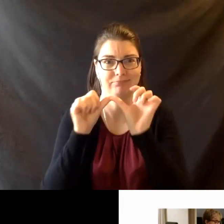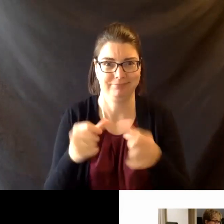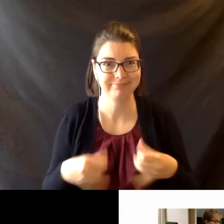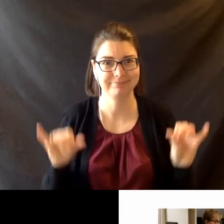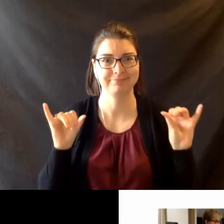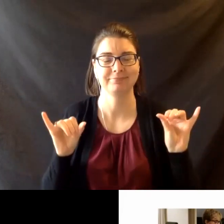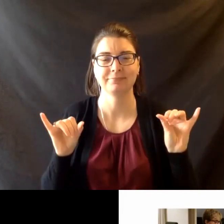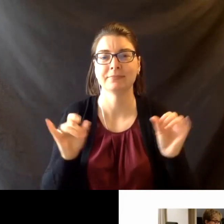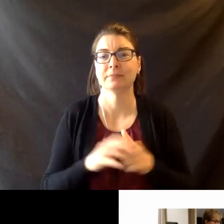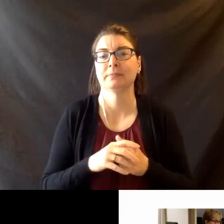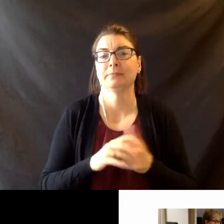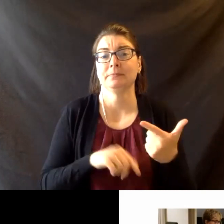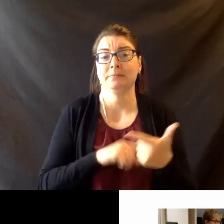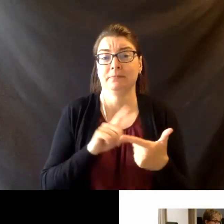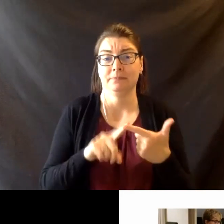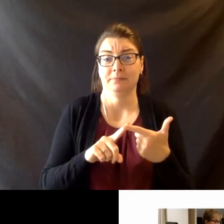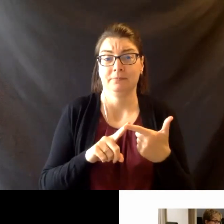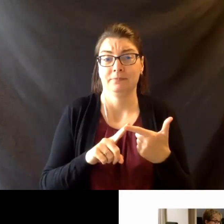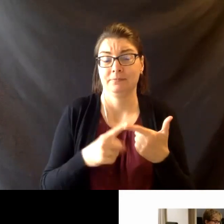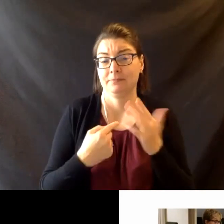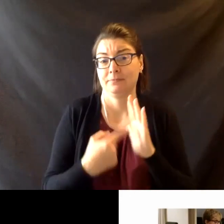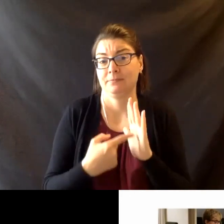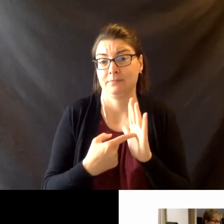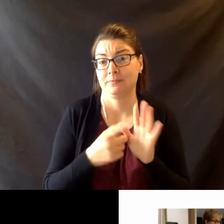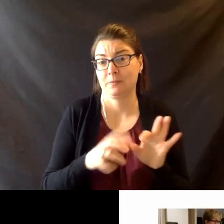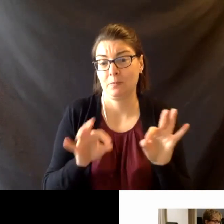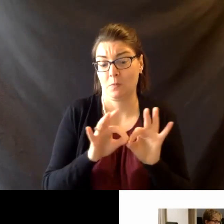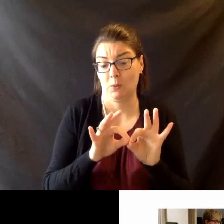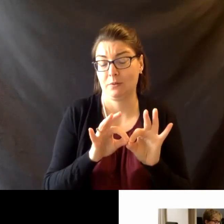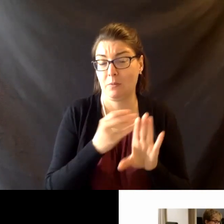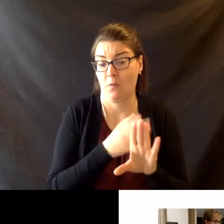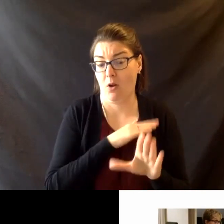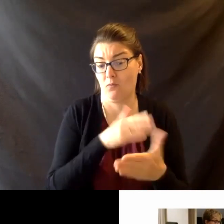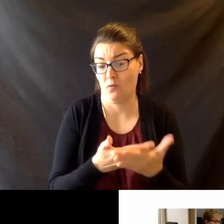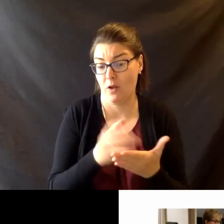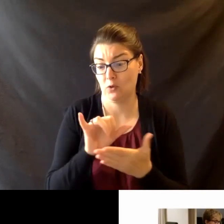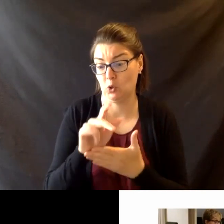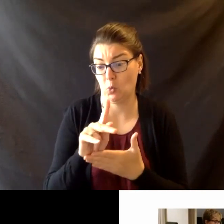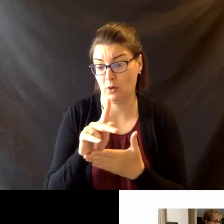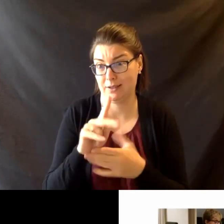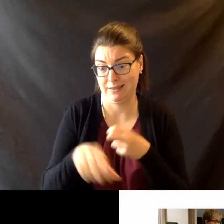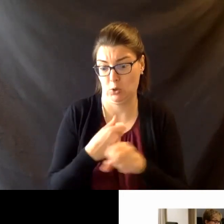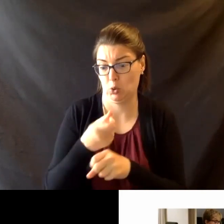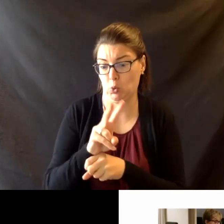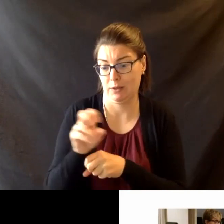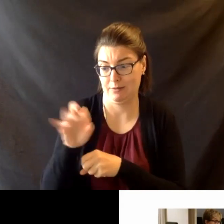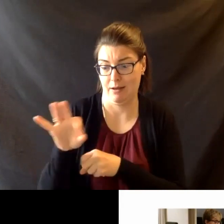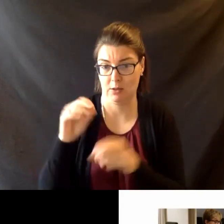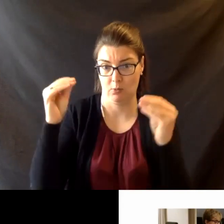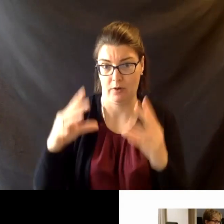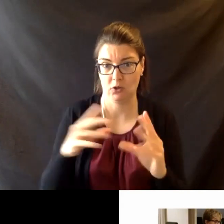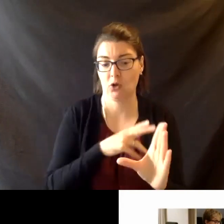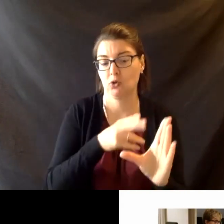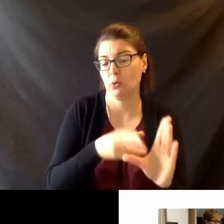day. A second example, an important one, before I ever arrived at York in 2009 as a professor, I was invited to join another